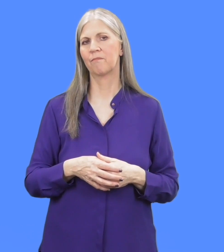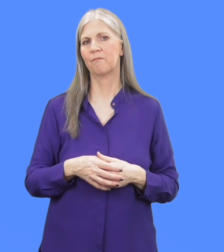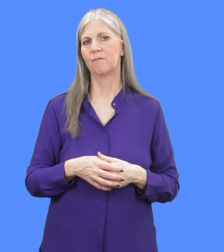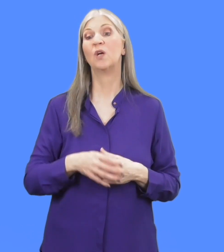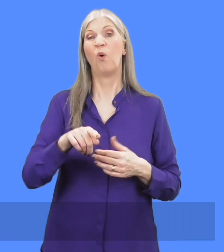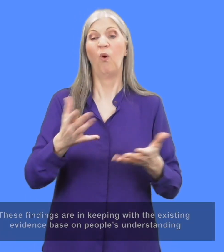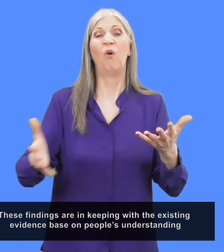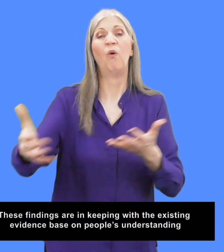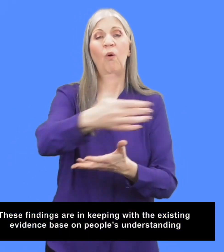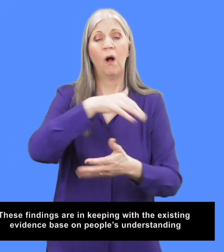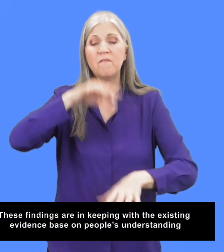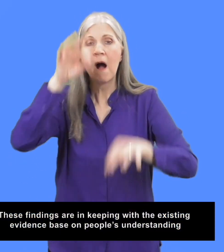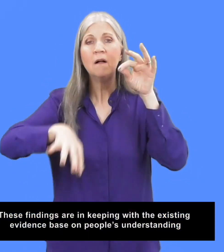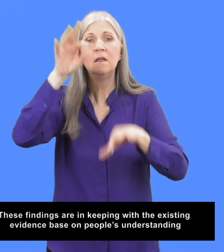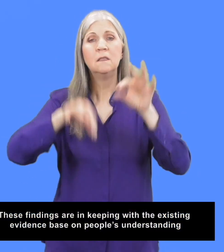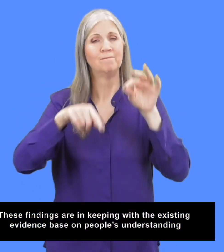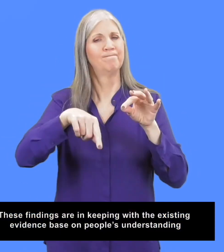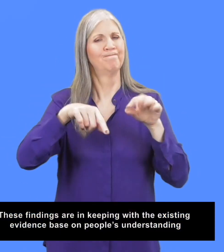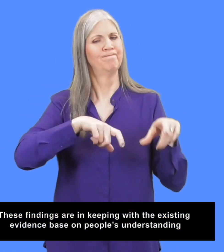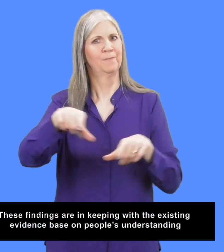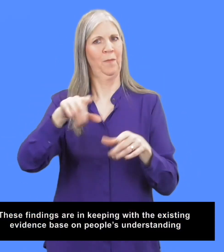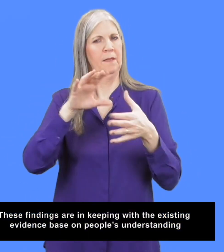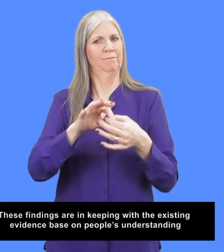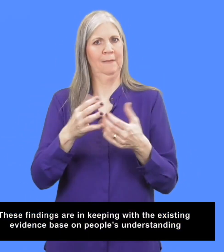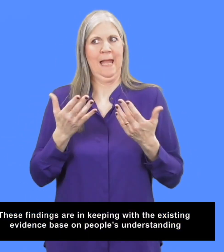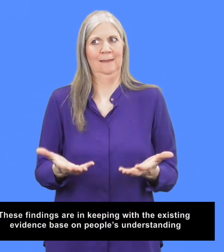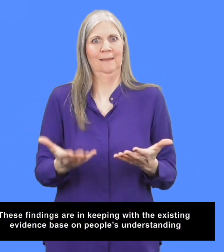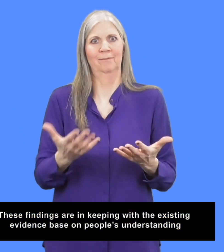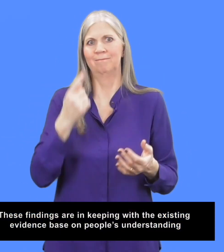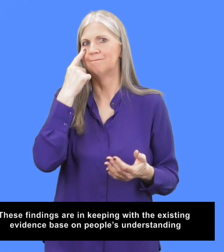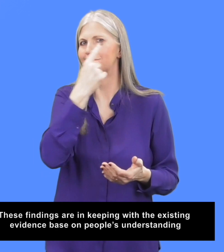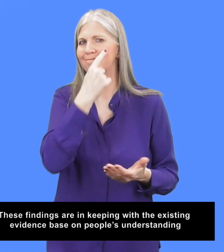These findings are in keeping with the existing evidence base on people's understanding